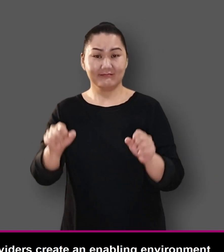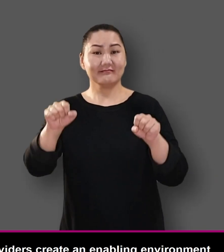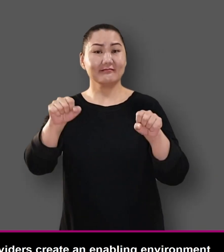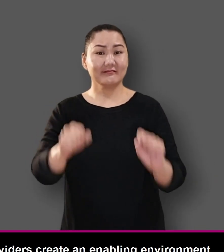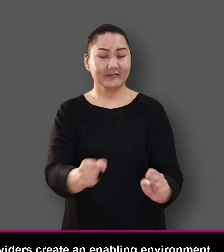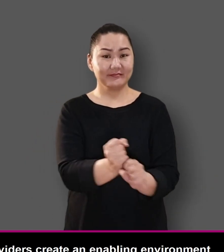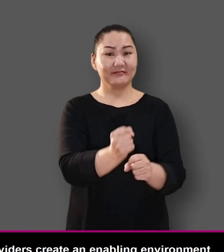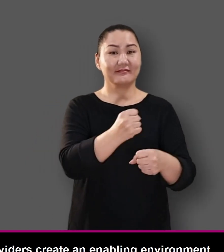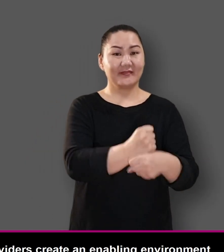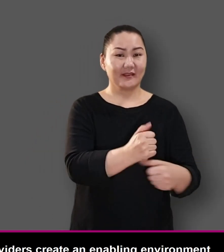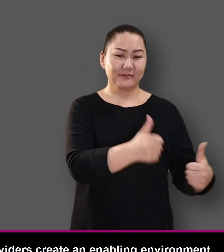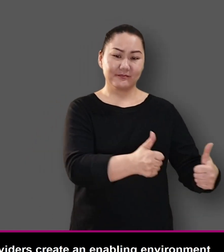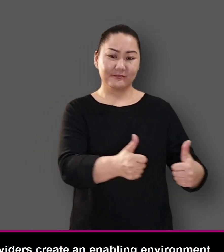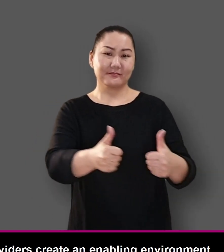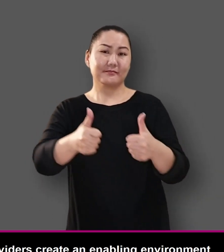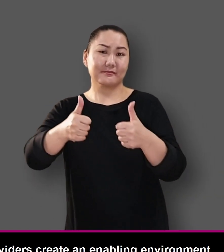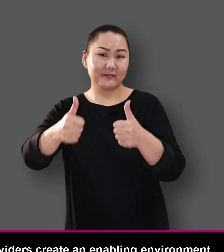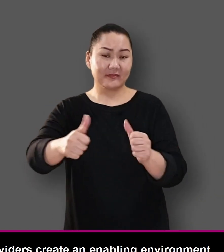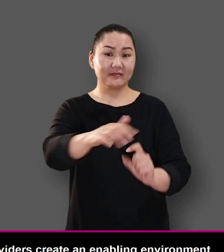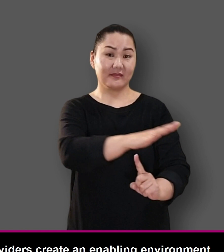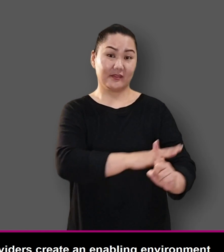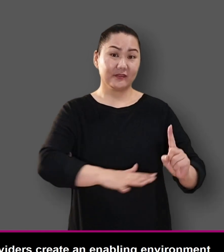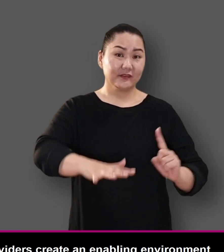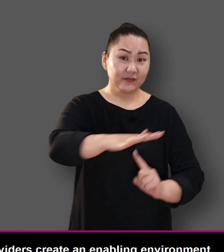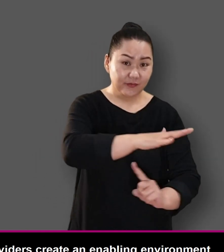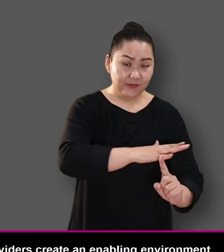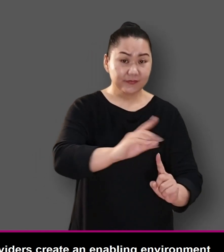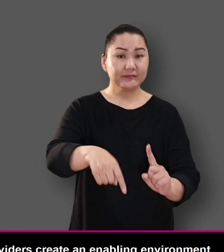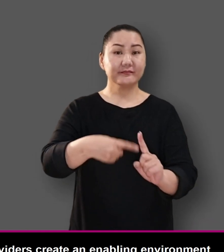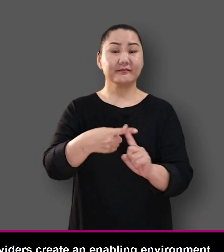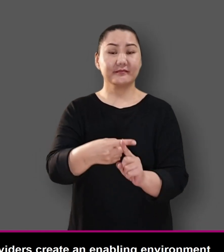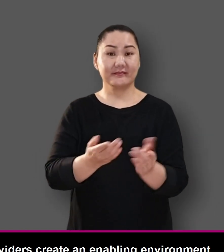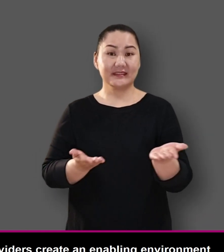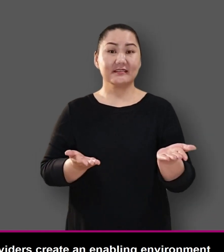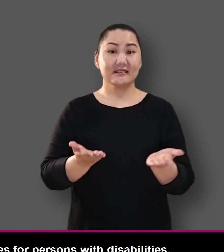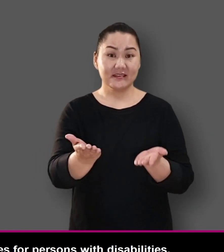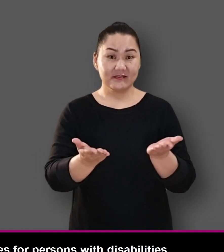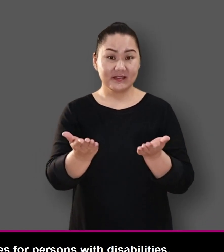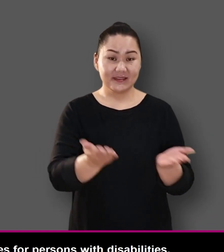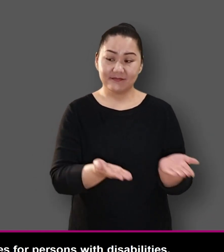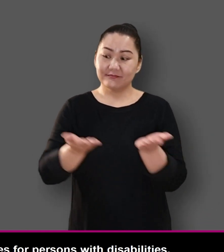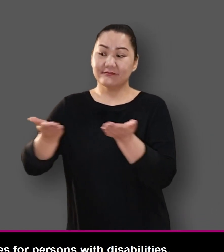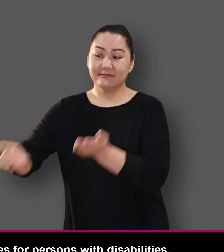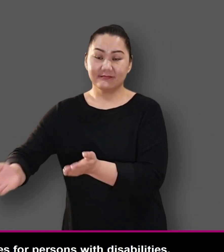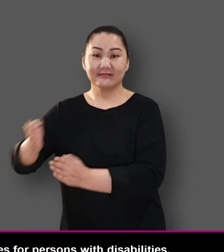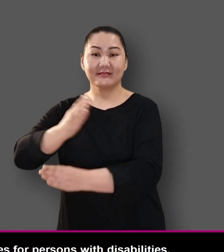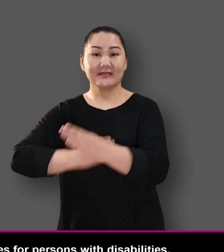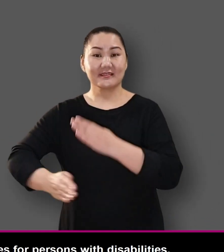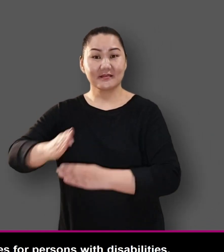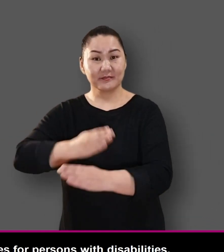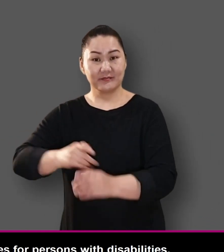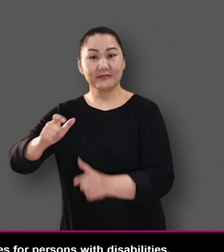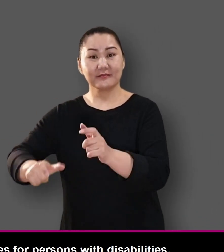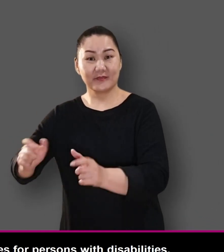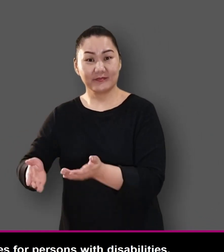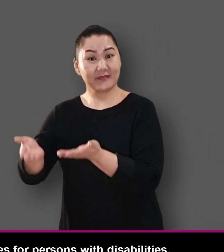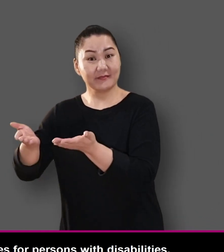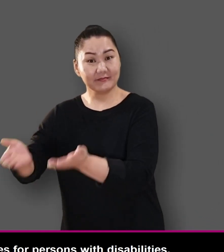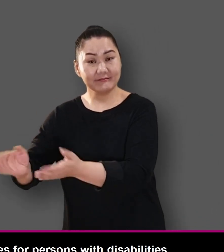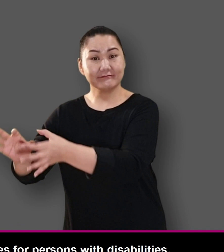decision-makers and service providers create an enabling environment and deliver quality services for persons with